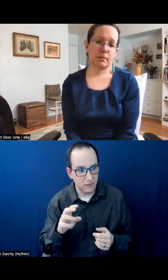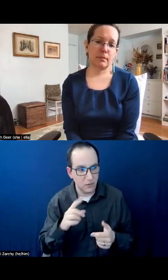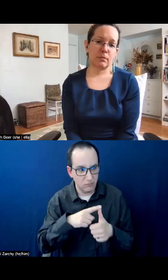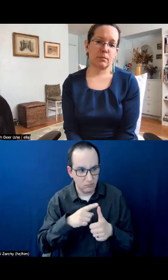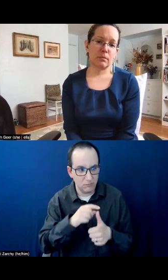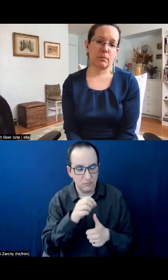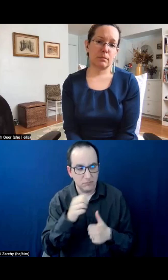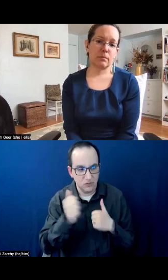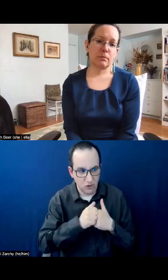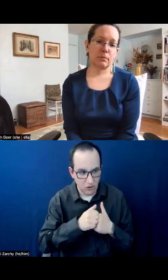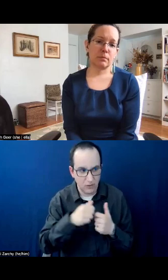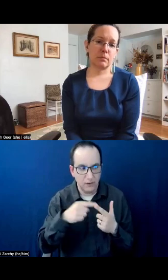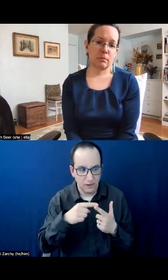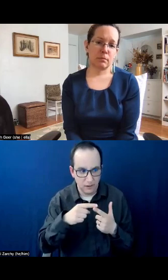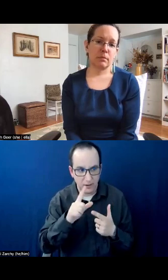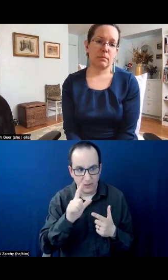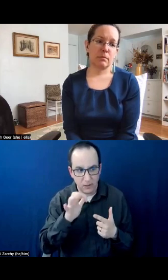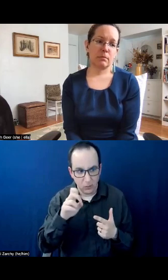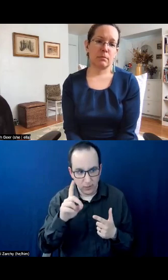matter.